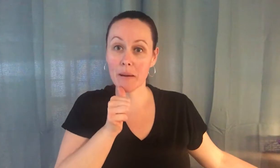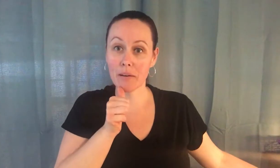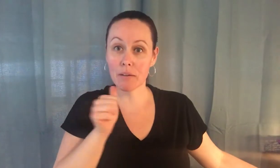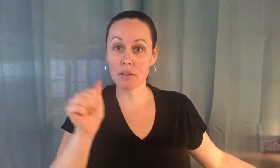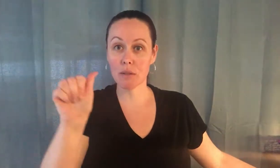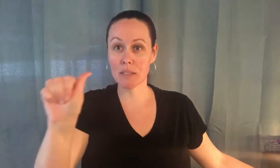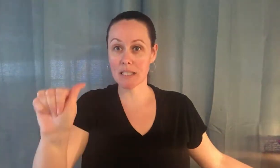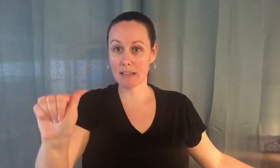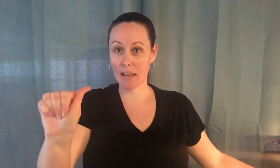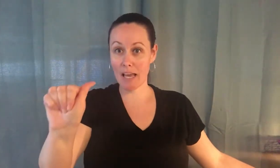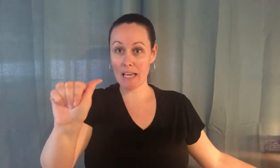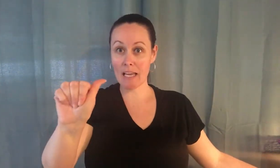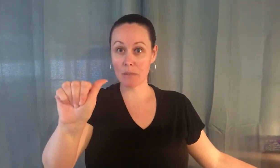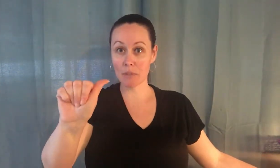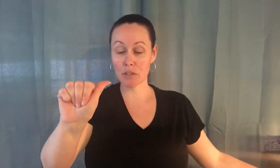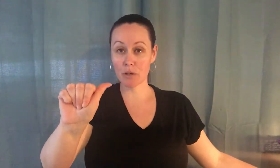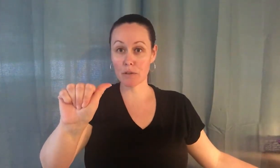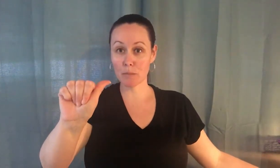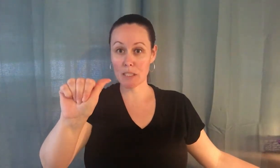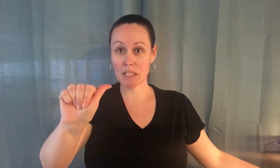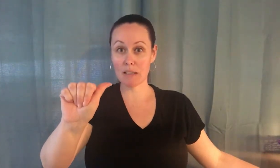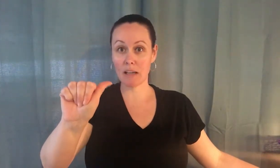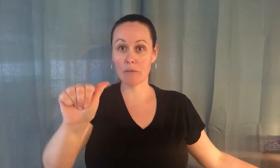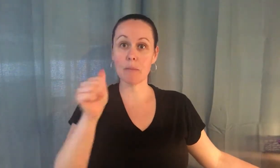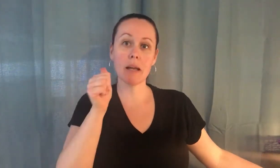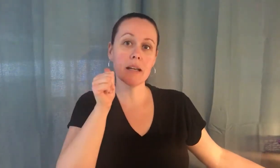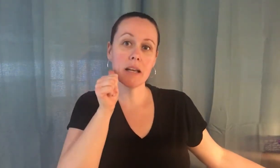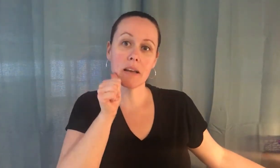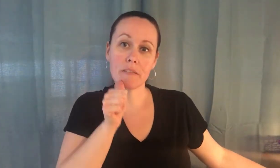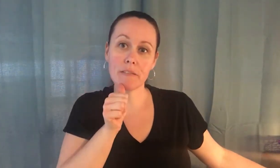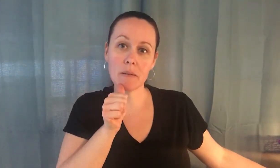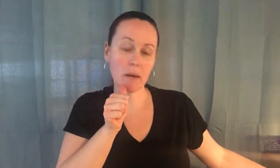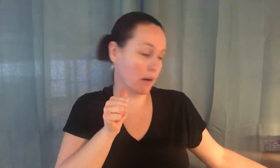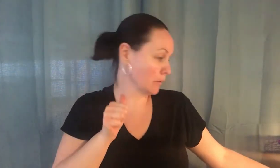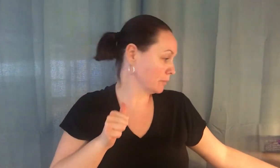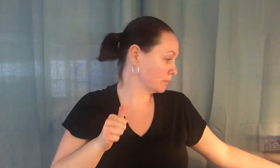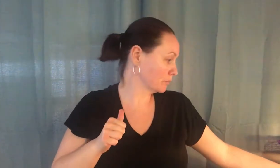Female. So it's like the A hand we did in the alphabet. Female.